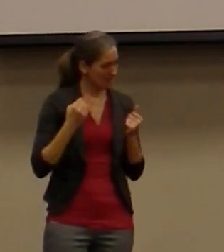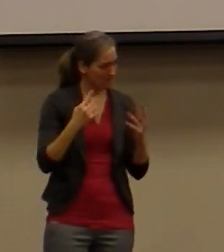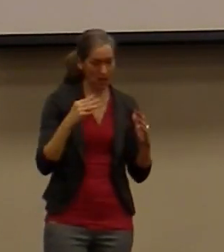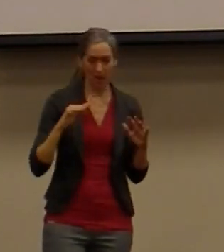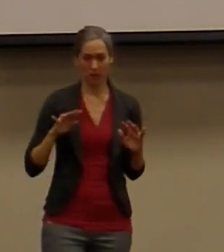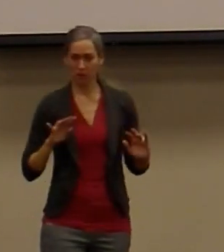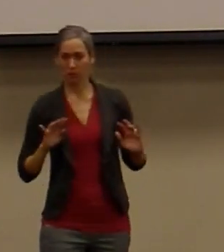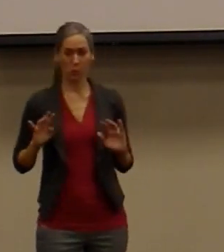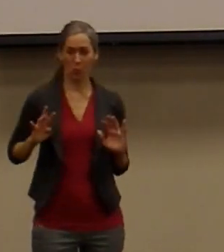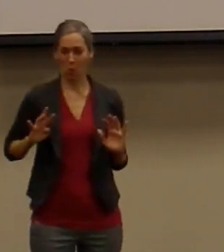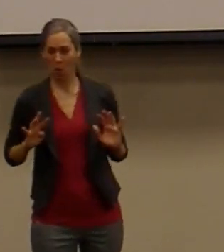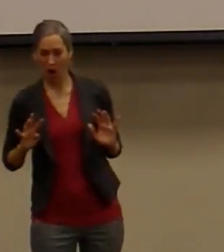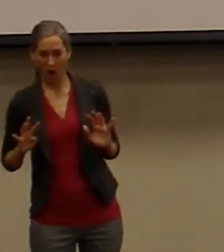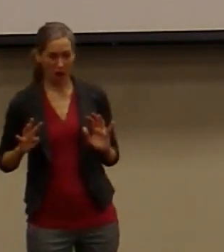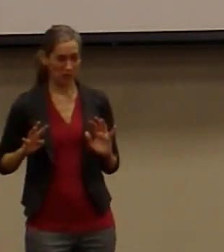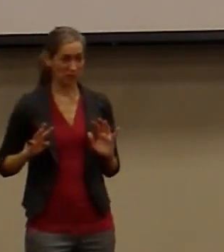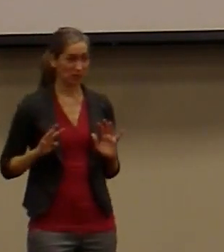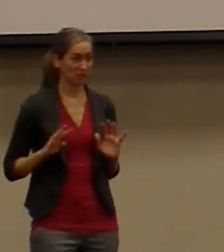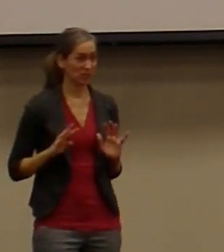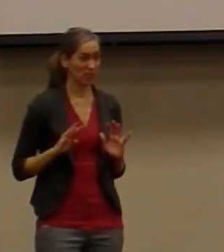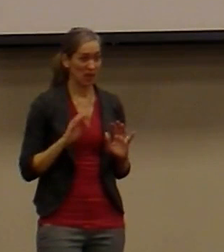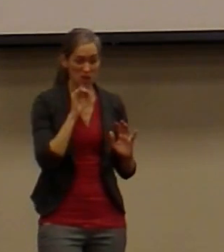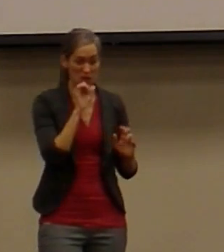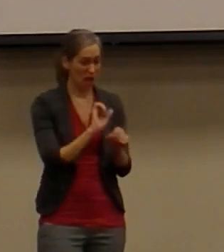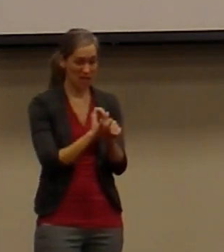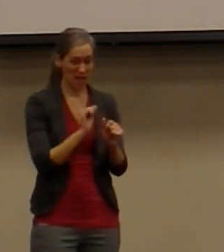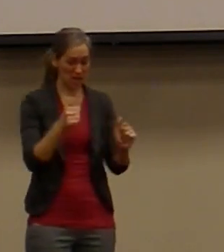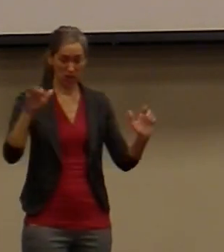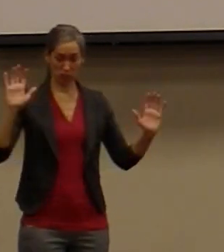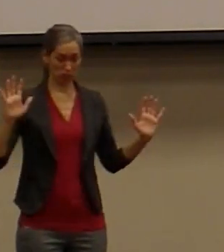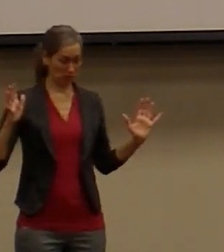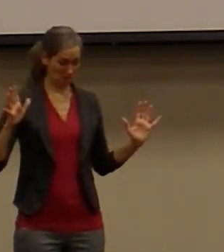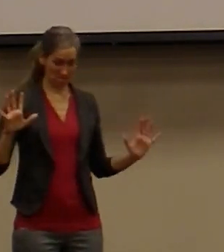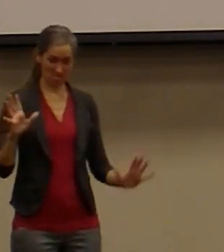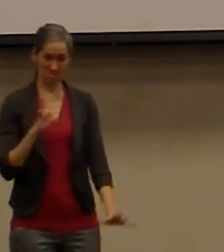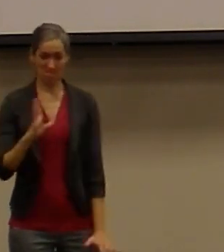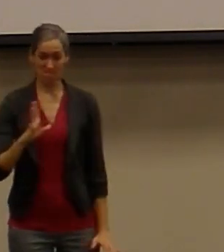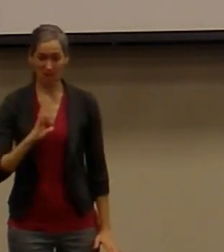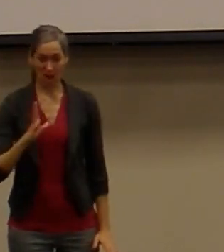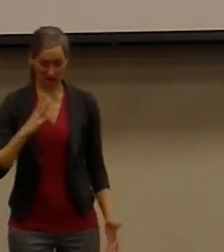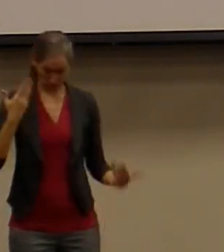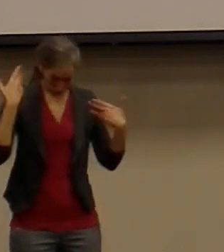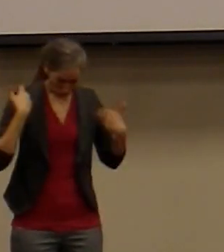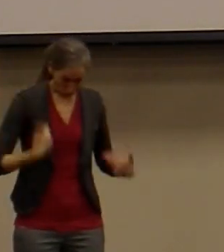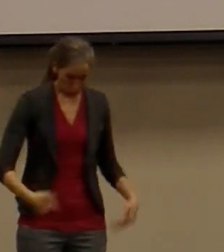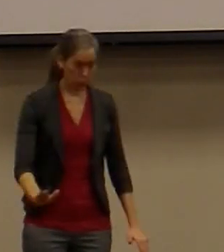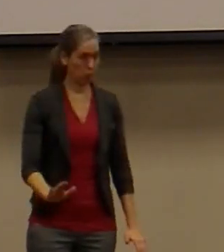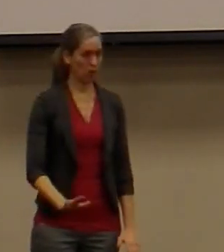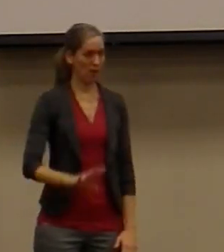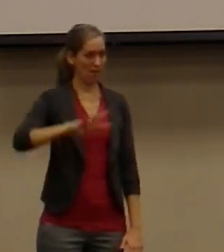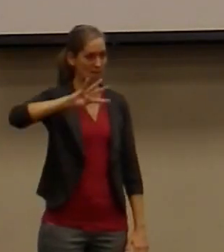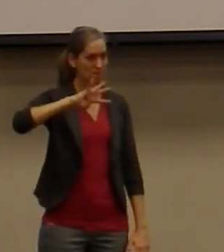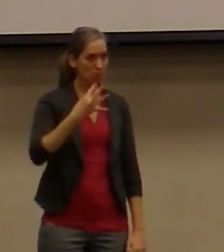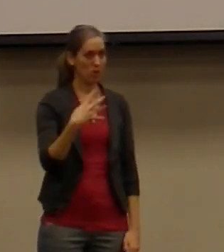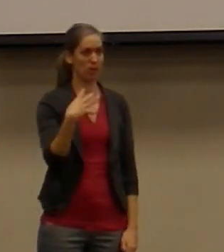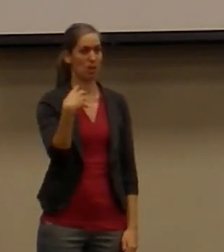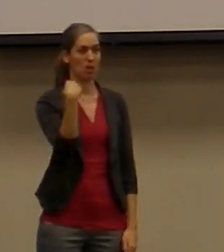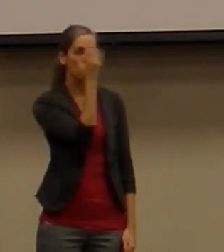fire, untied and unharmed, and the 4th looks like a son of the